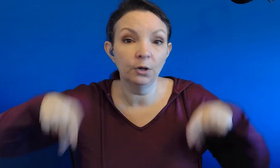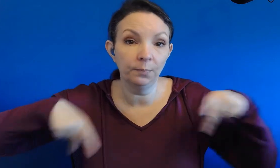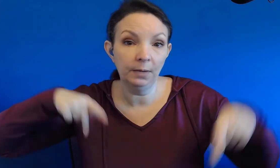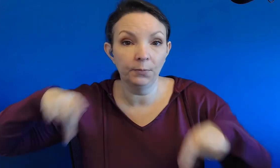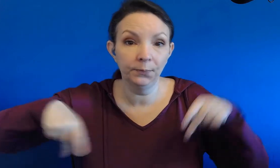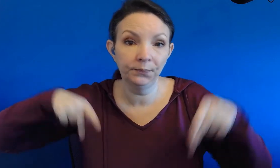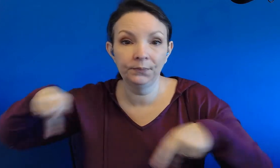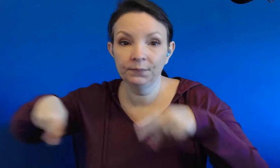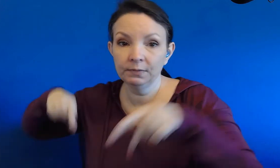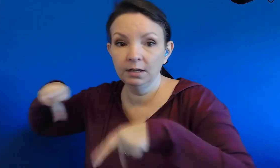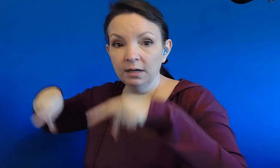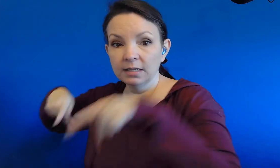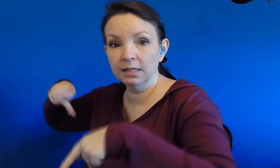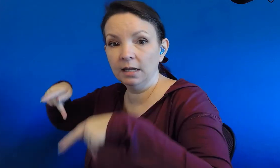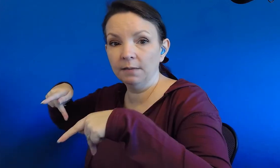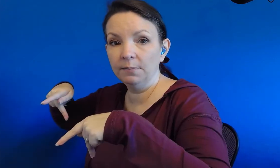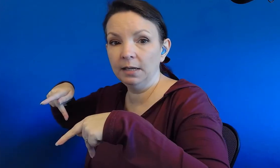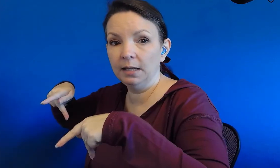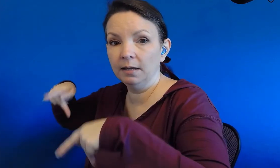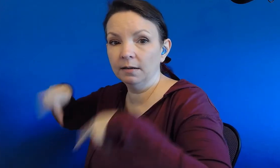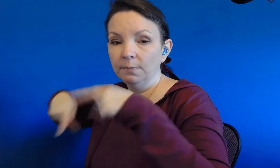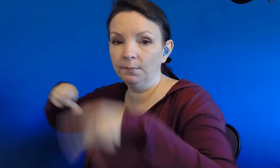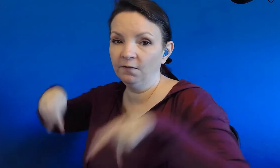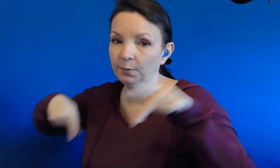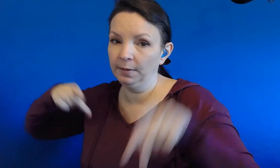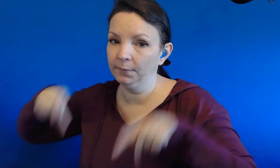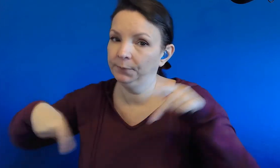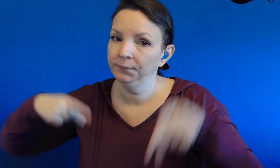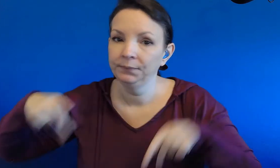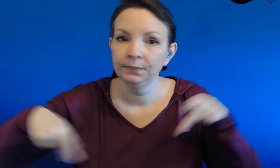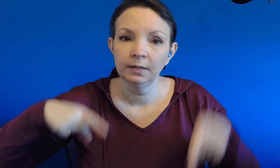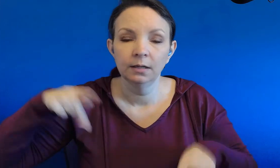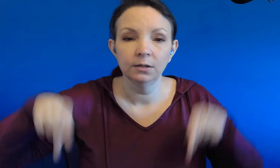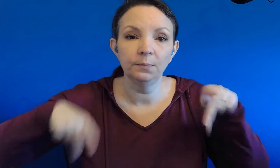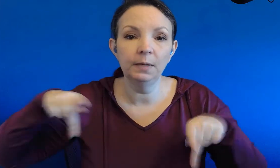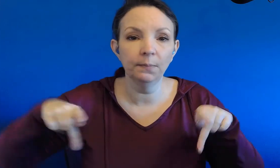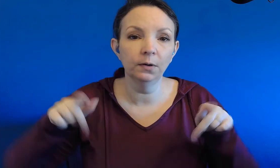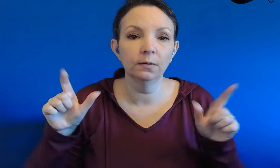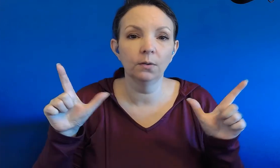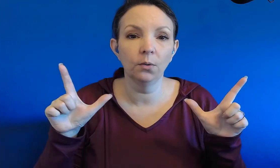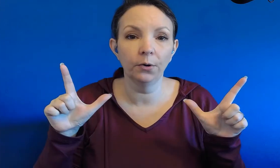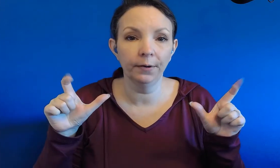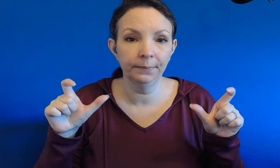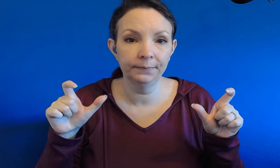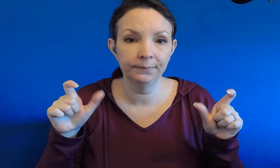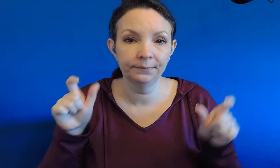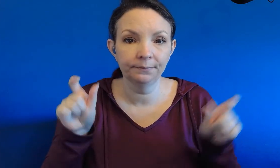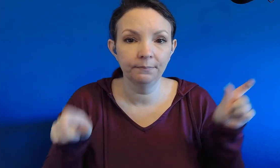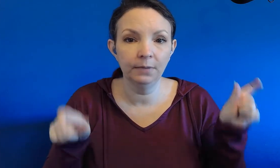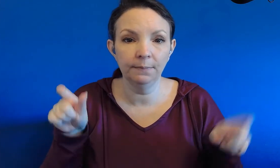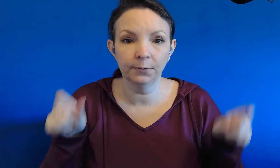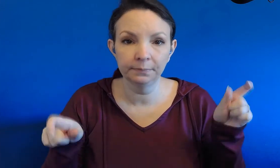people. So you're going to see P for people. So people or people.